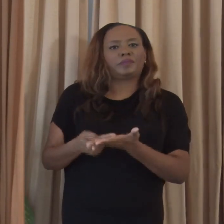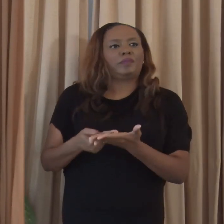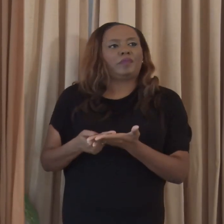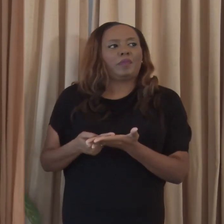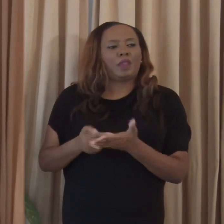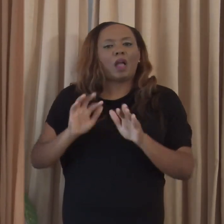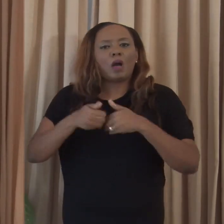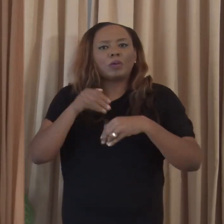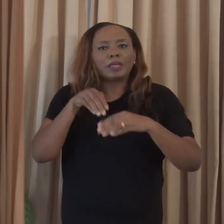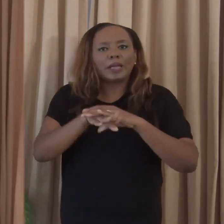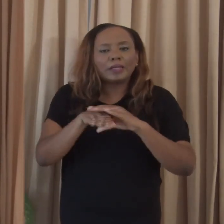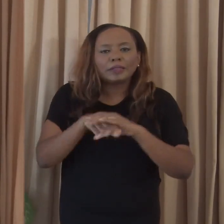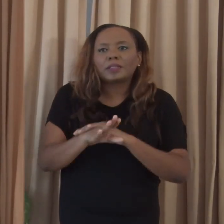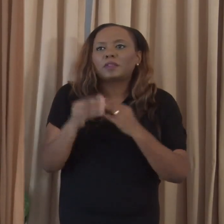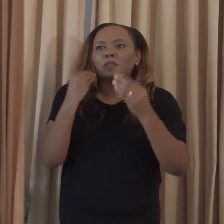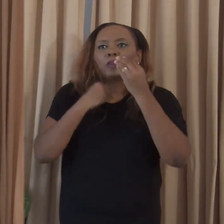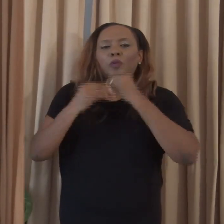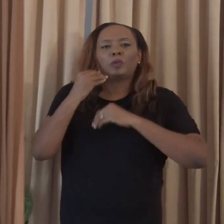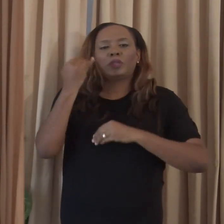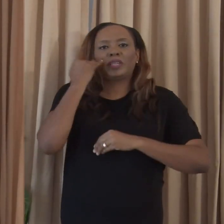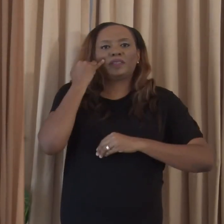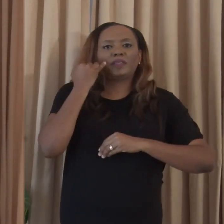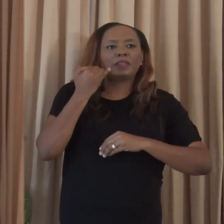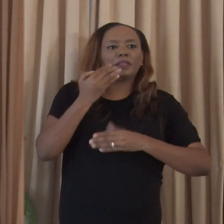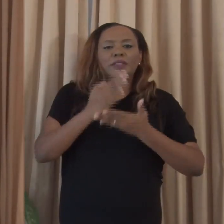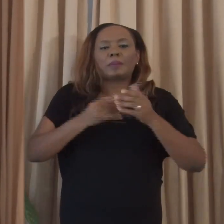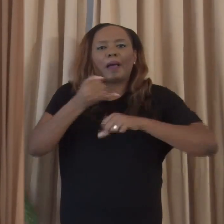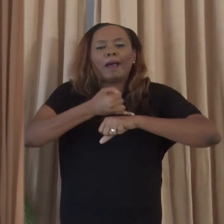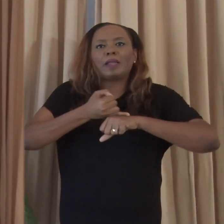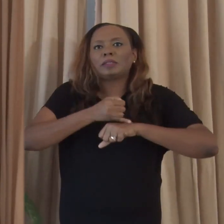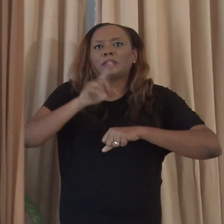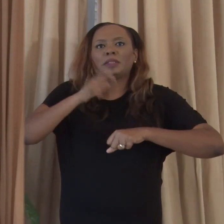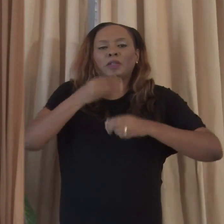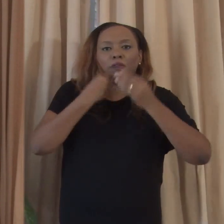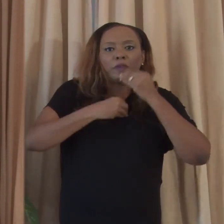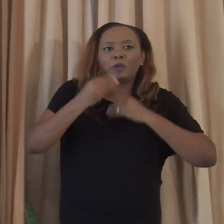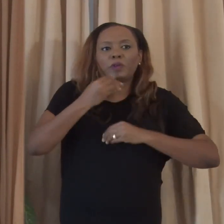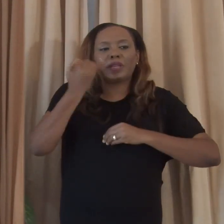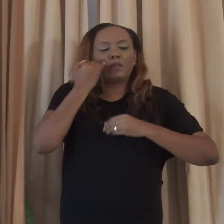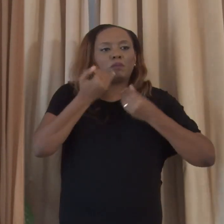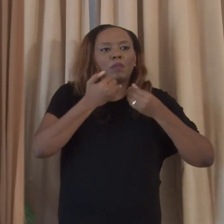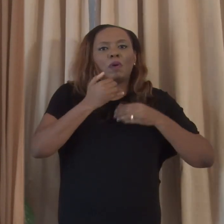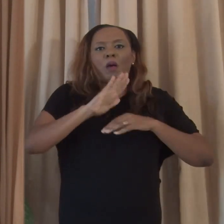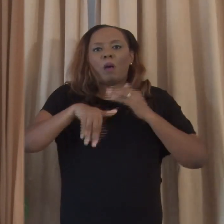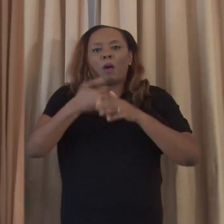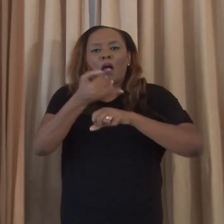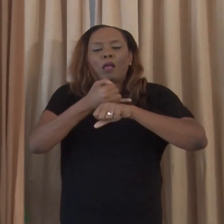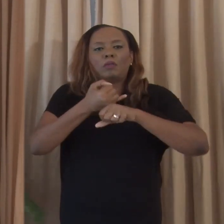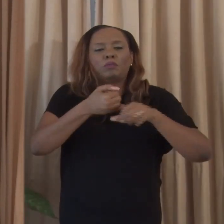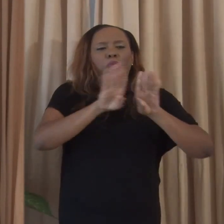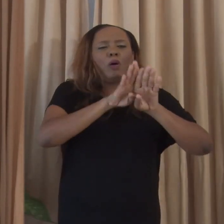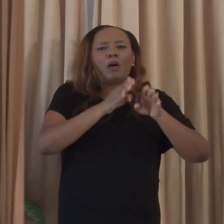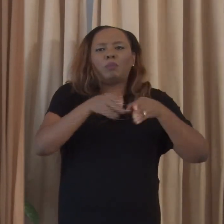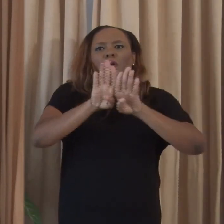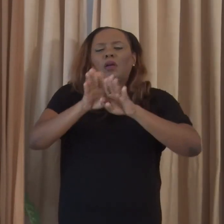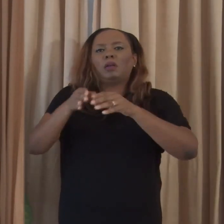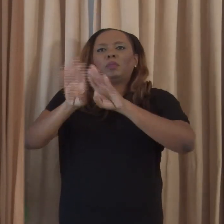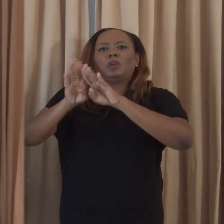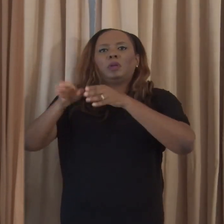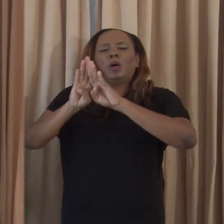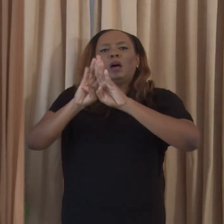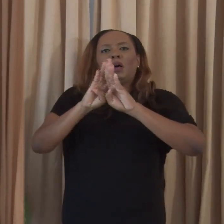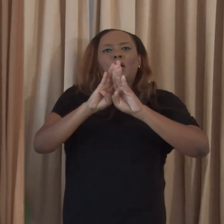accessed. And that is why the issue of closing borders becomes a very, very delicate one, because there are a lot